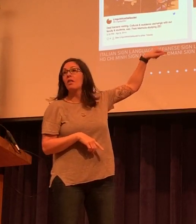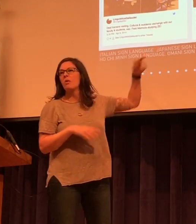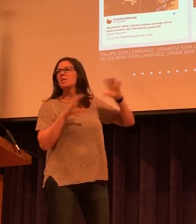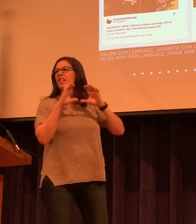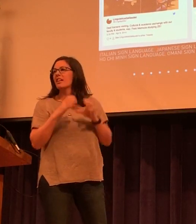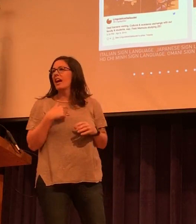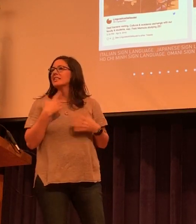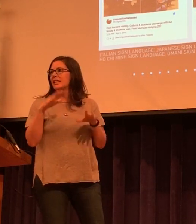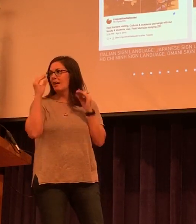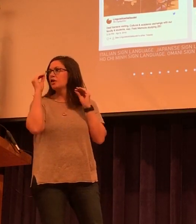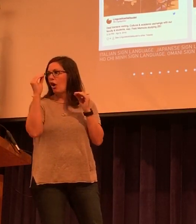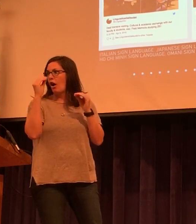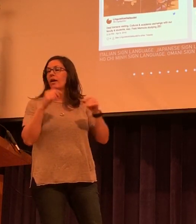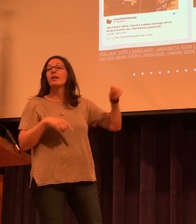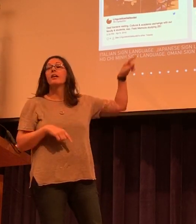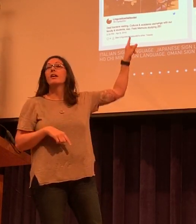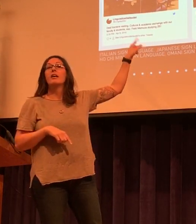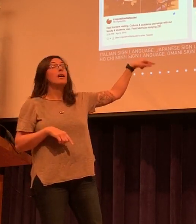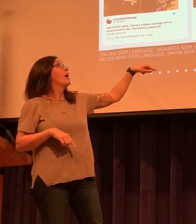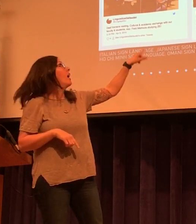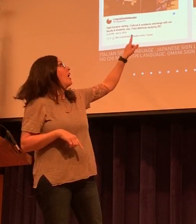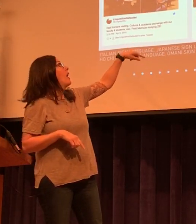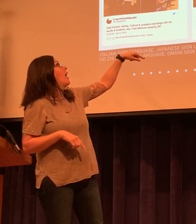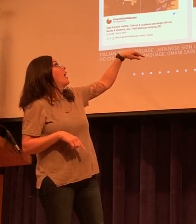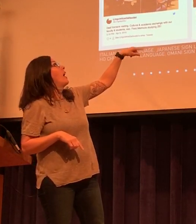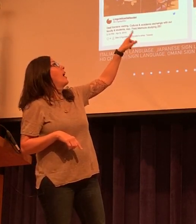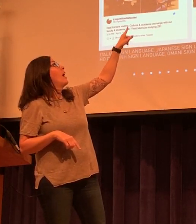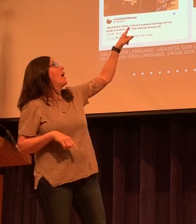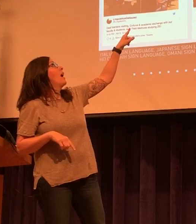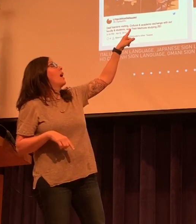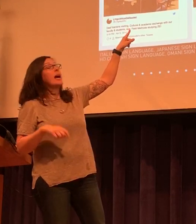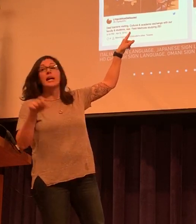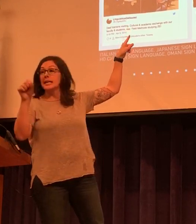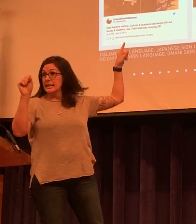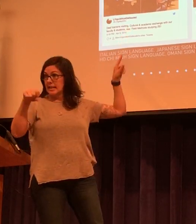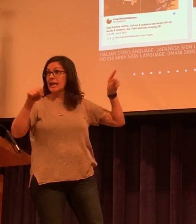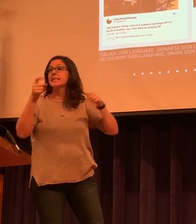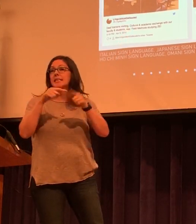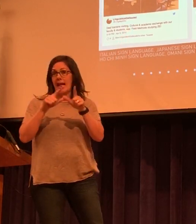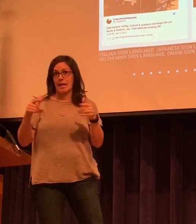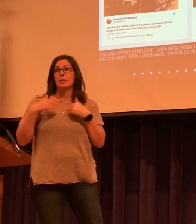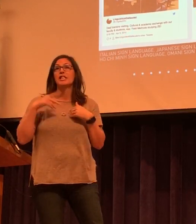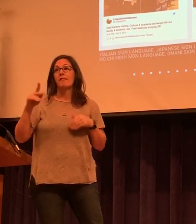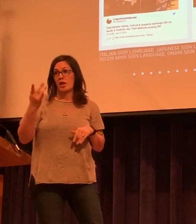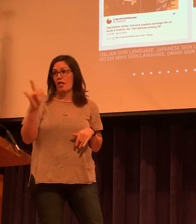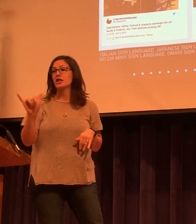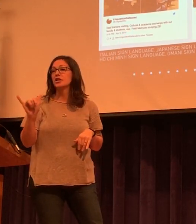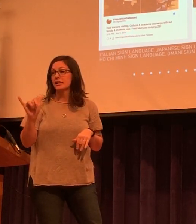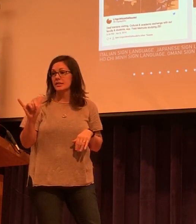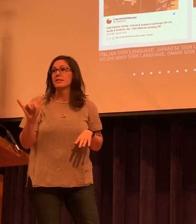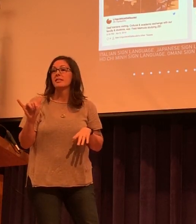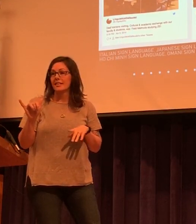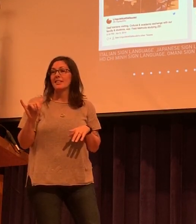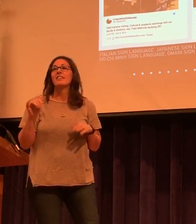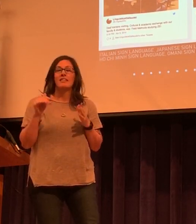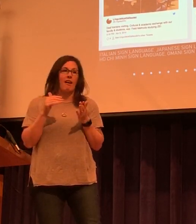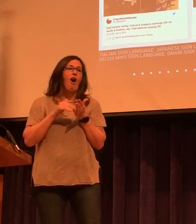data. Listed on the right are the courses that I've taught. And yes, sign languages have